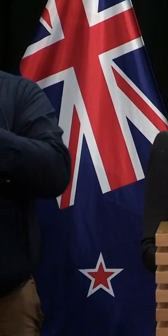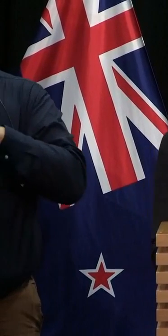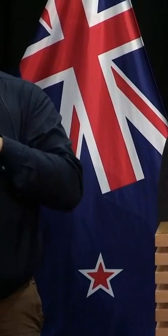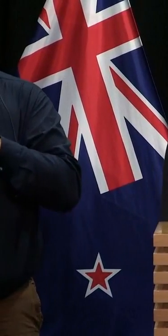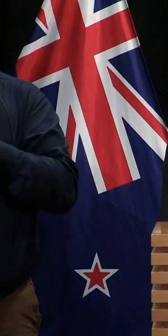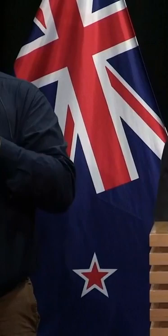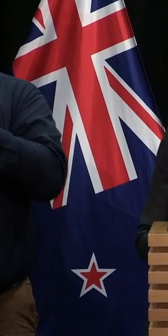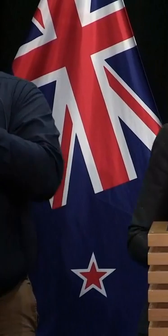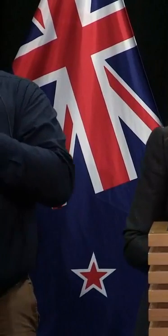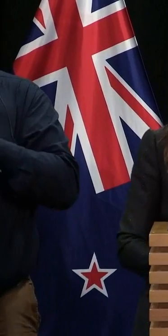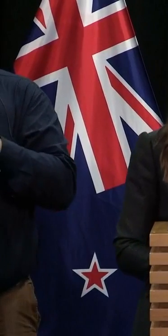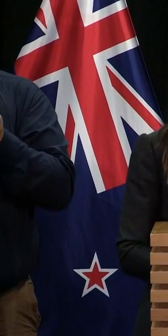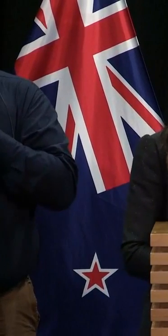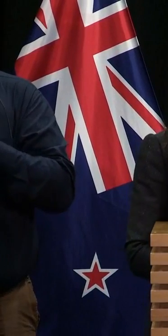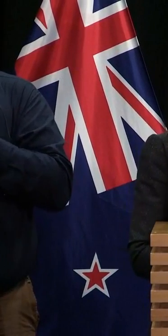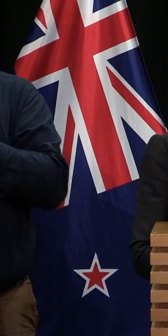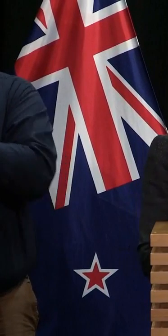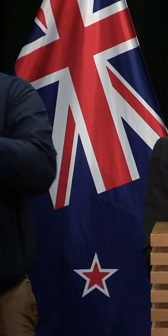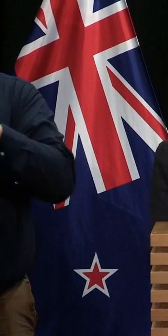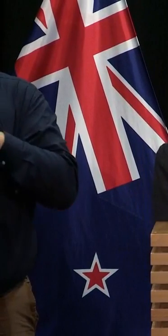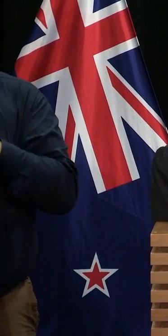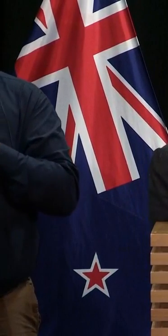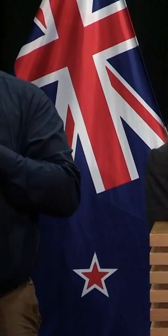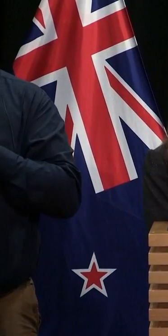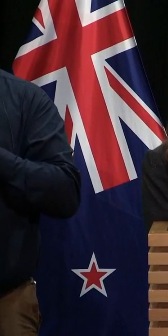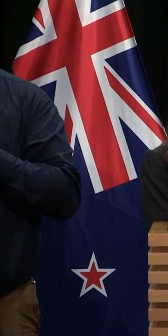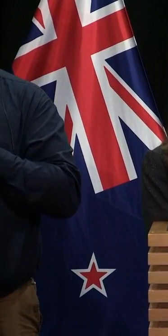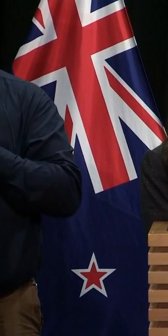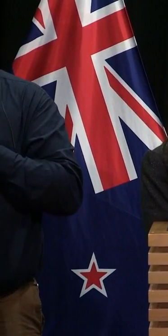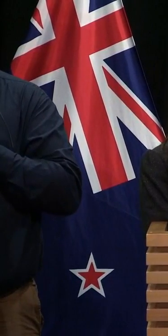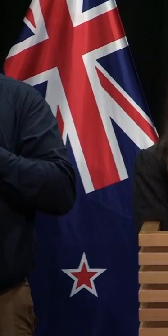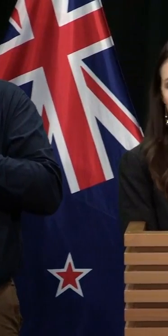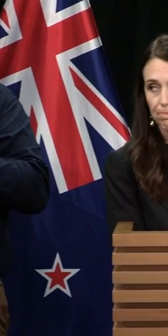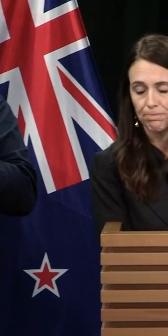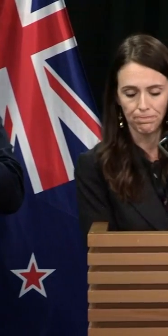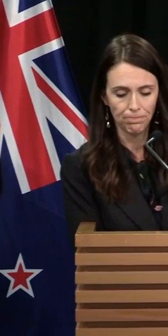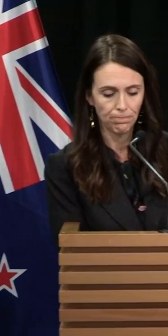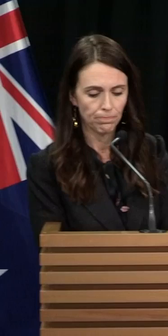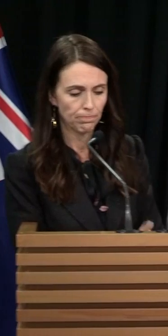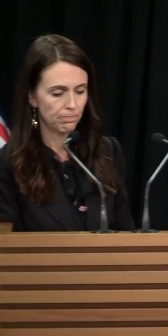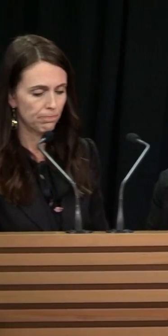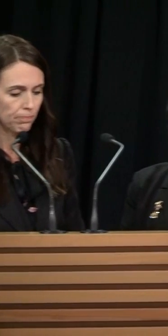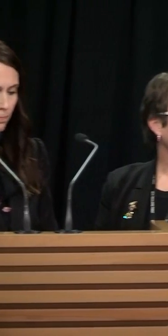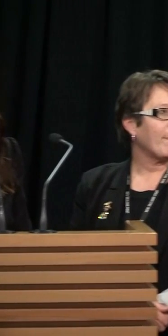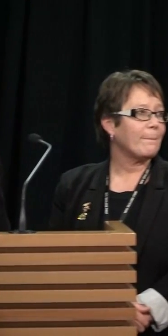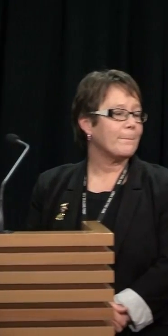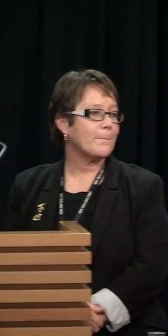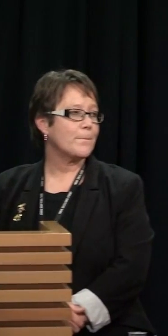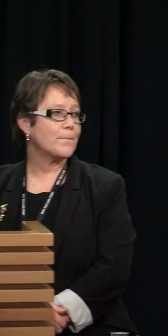provide any limits or prescription about that? We will be the organisation